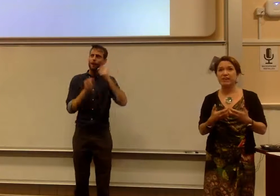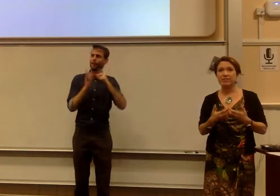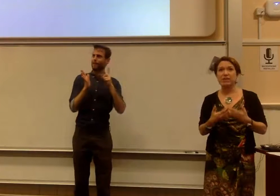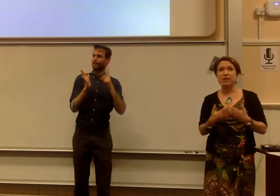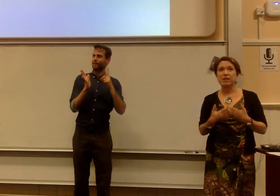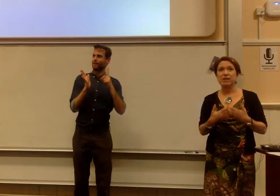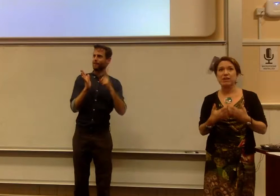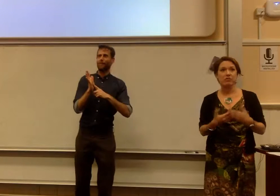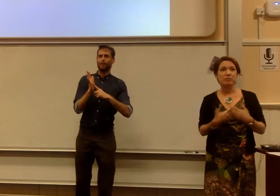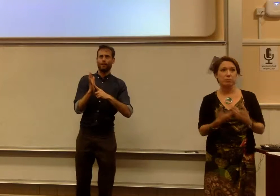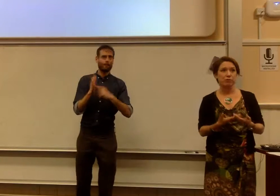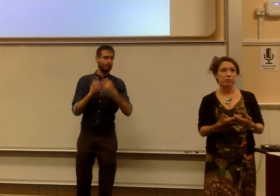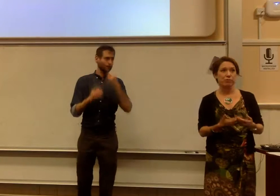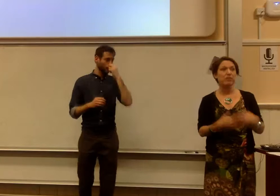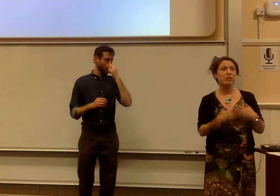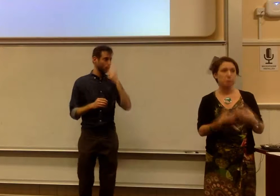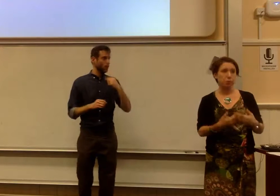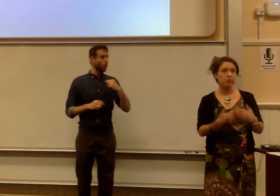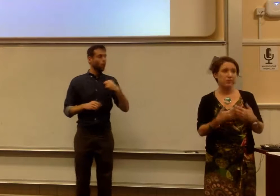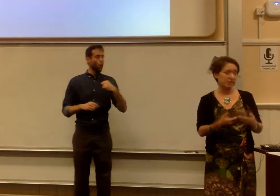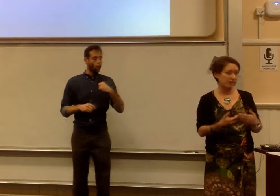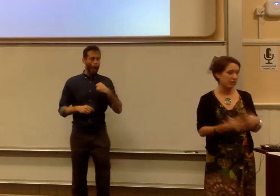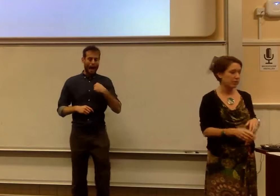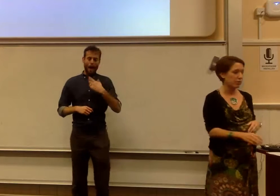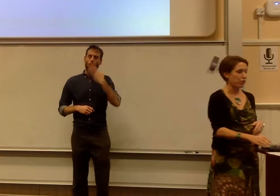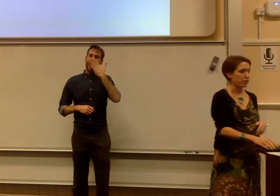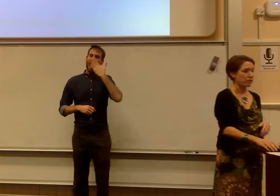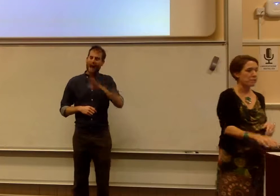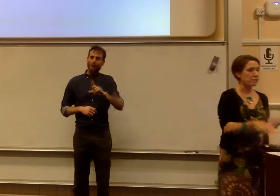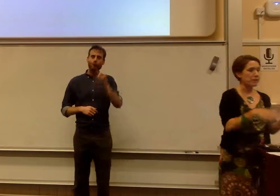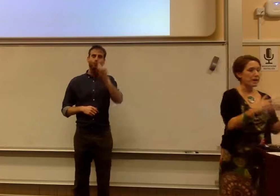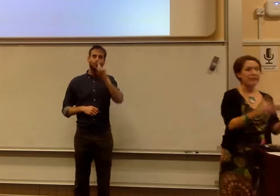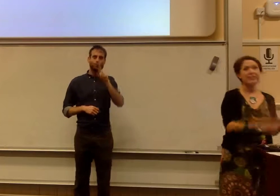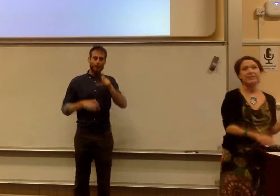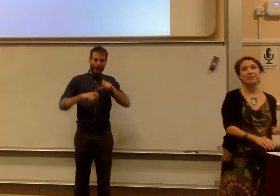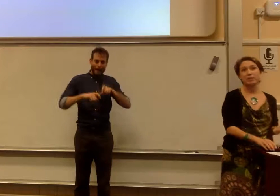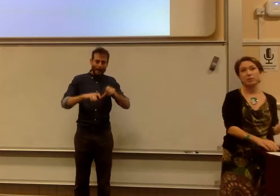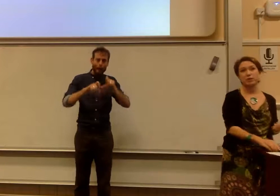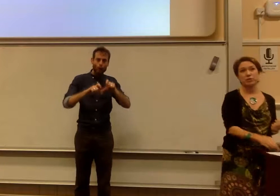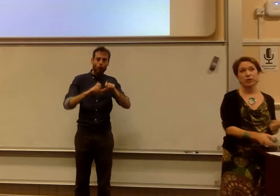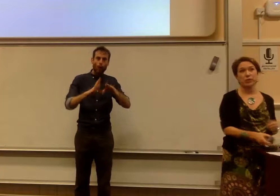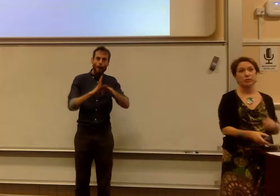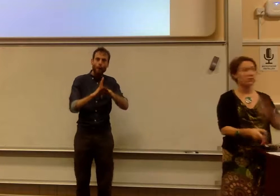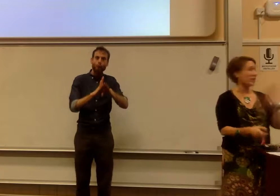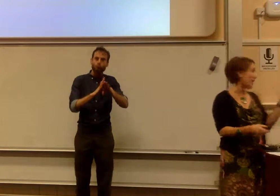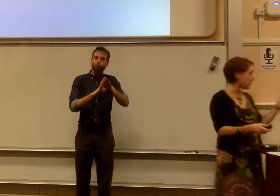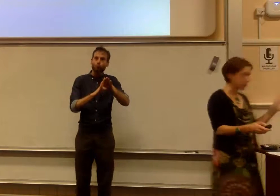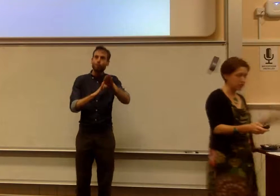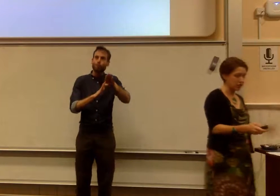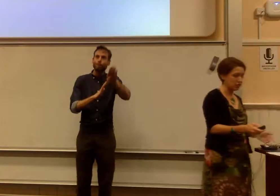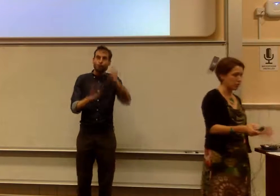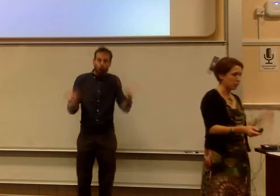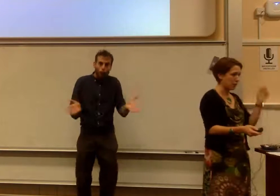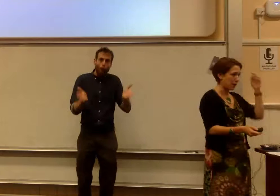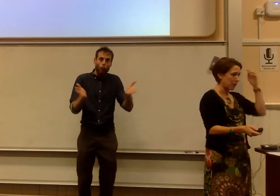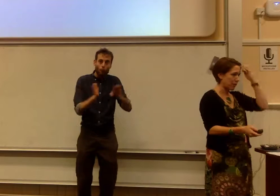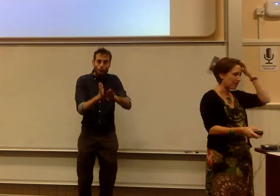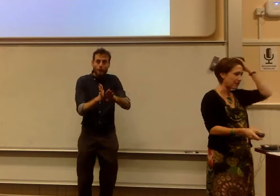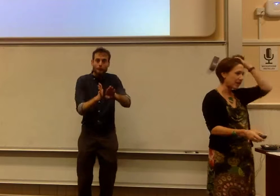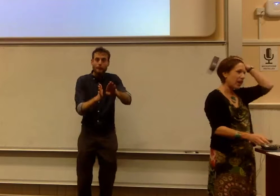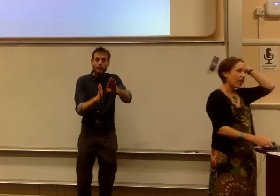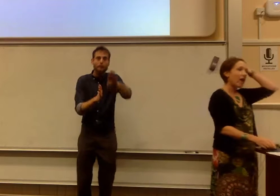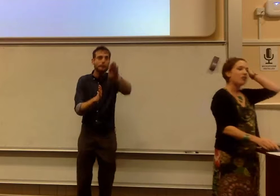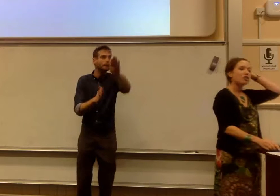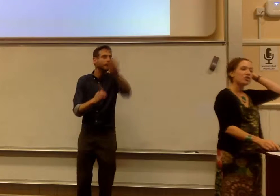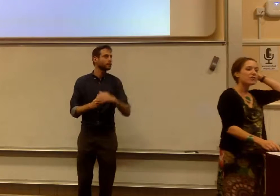we're taking is around continuous improvement, supporting continuous improvement, and the Deaf Sector Partnership will help us do that. Adil's going to talk more about